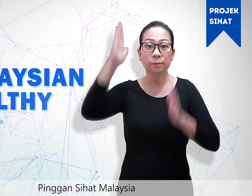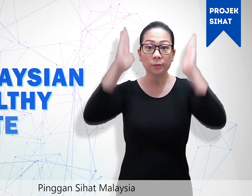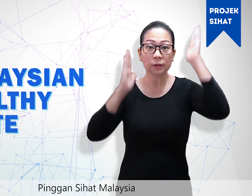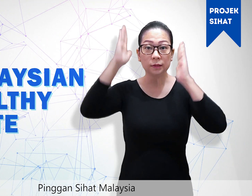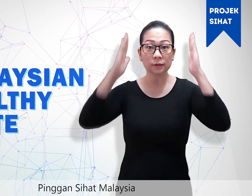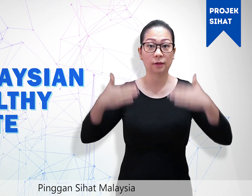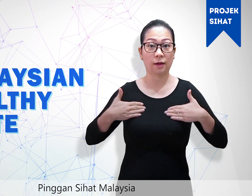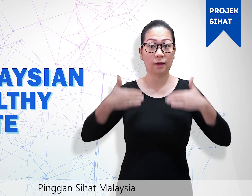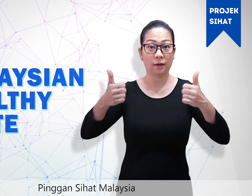Malaysian healthy plate,